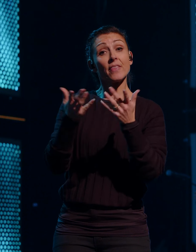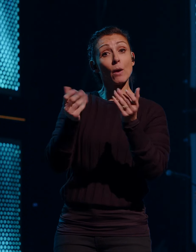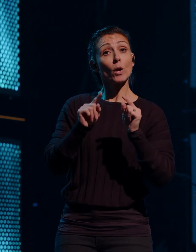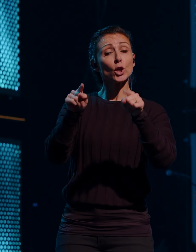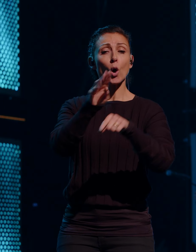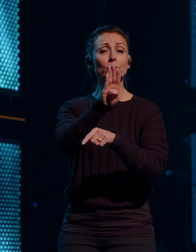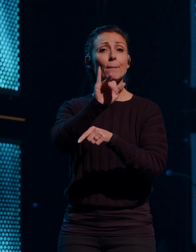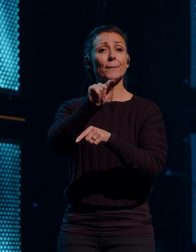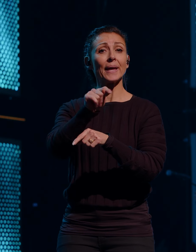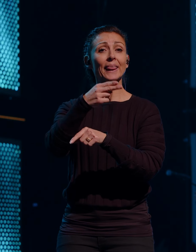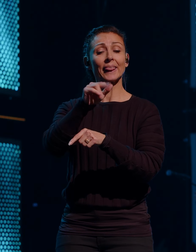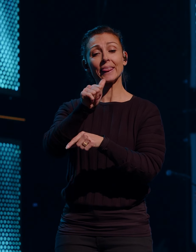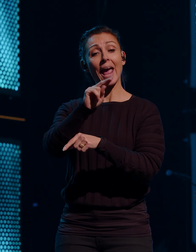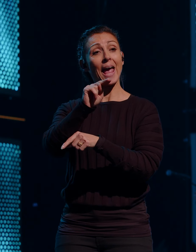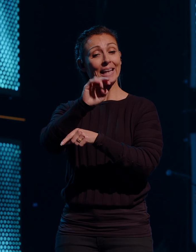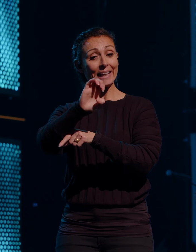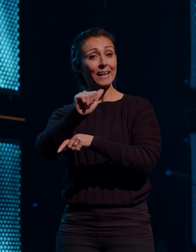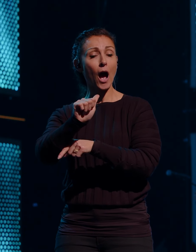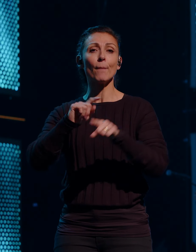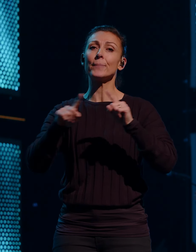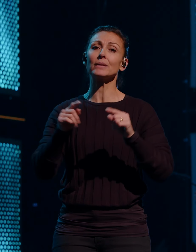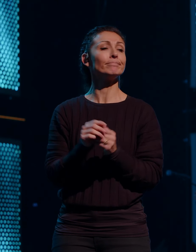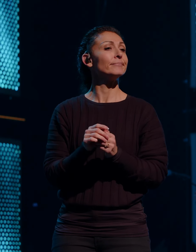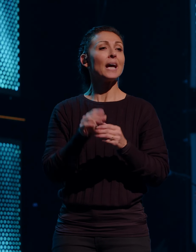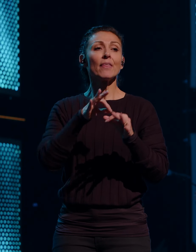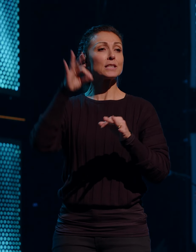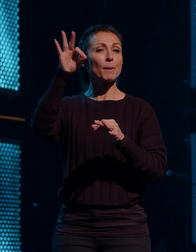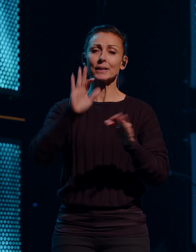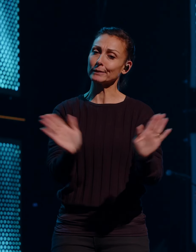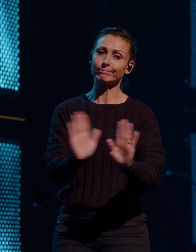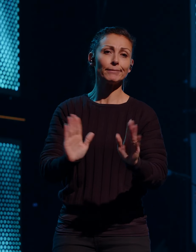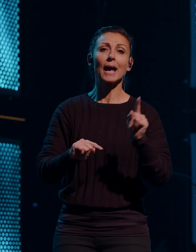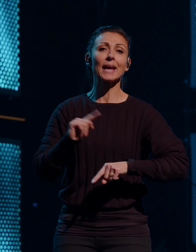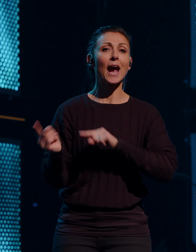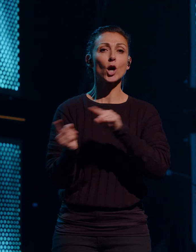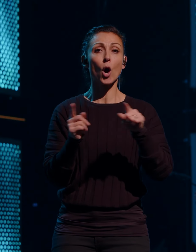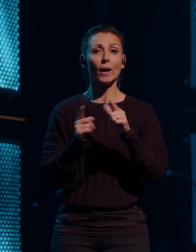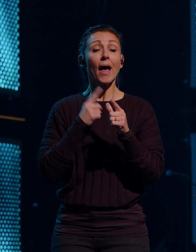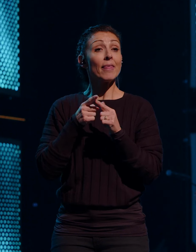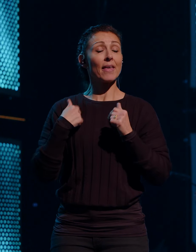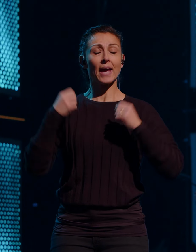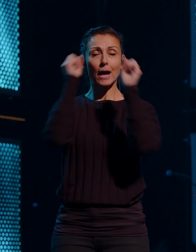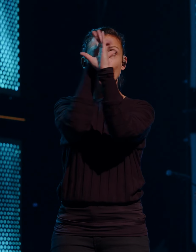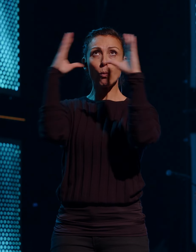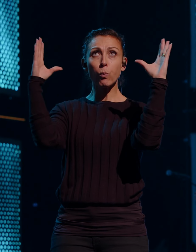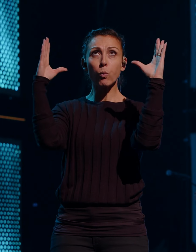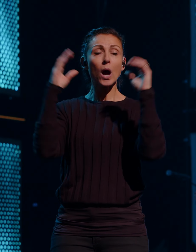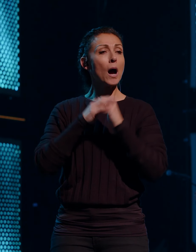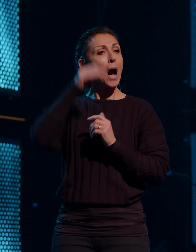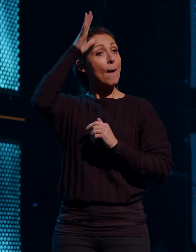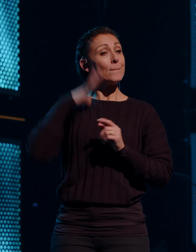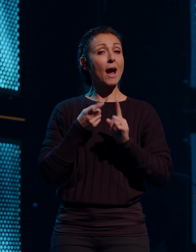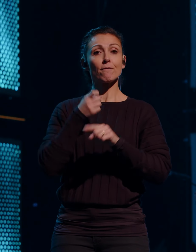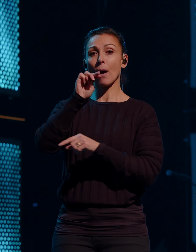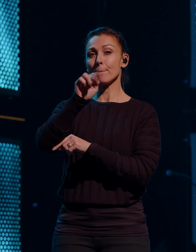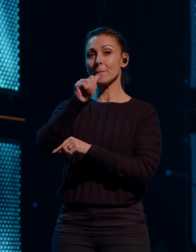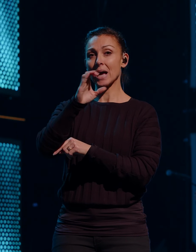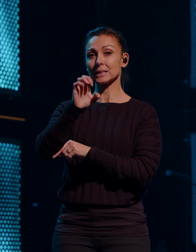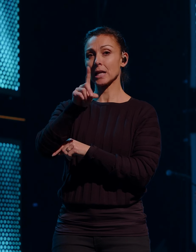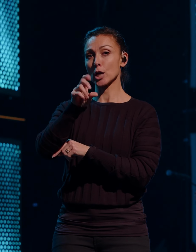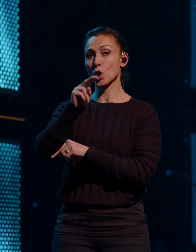Spirit of Jesus kept them from going to Bithynia. And then they receive a vision of the Macedonia man. And Macedonia, once again, is